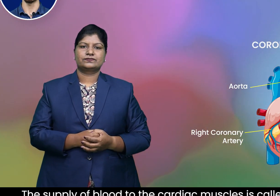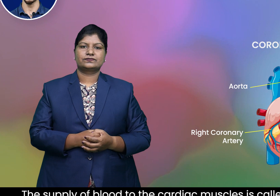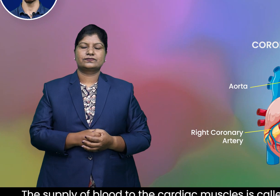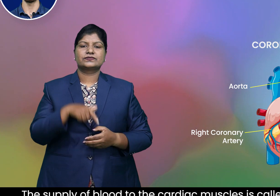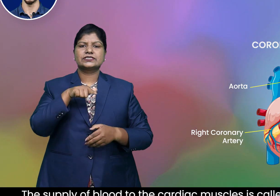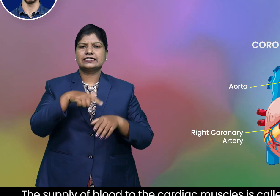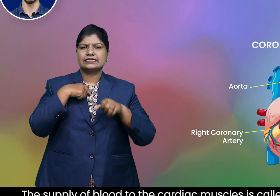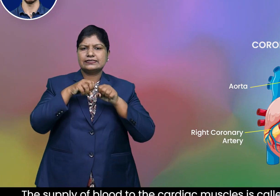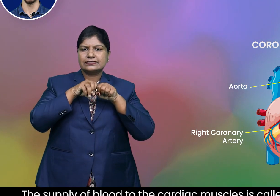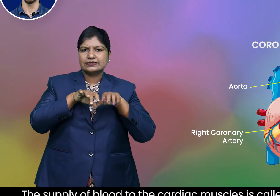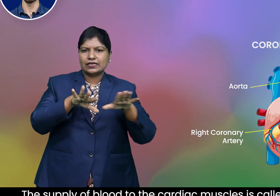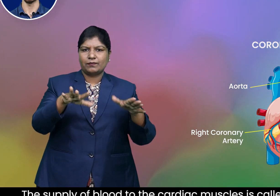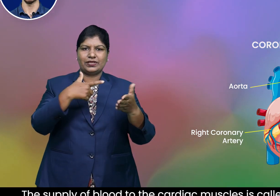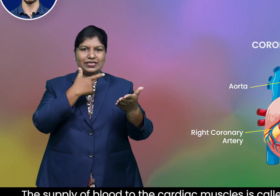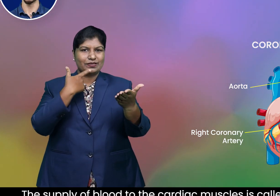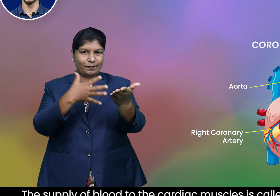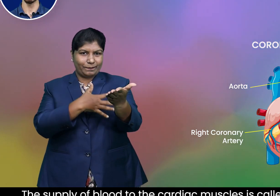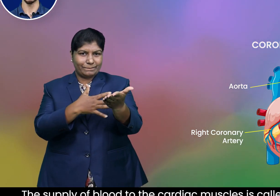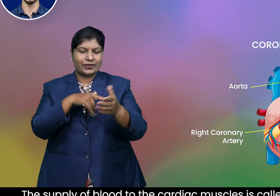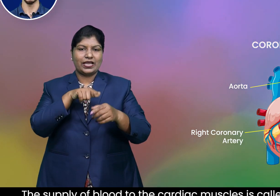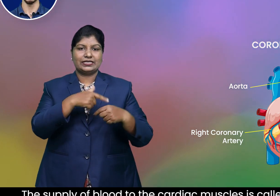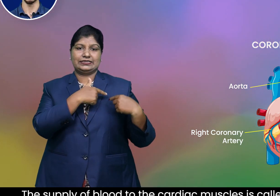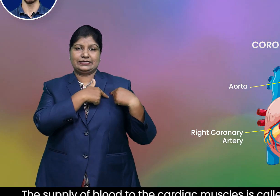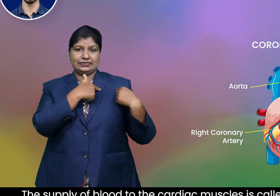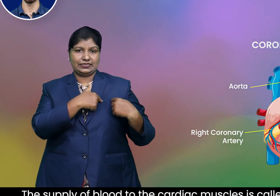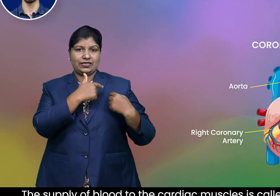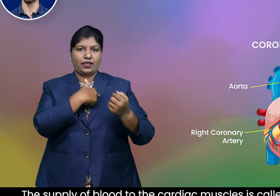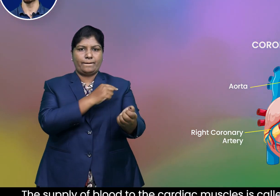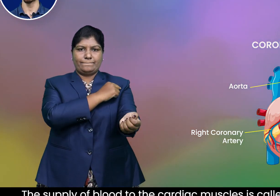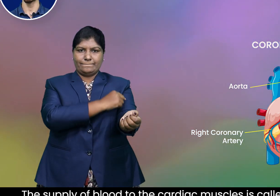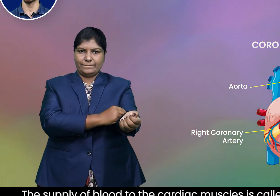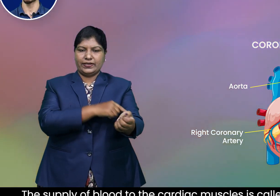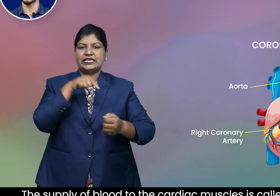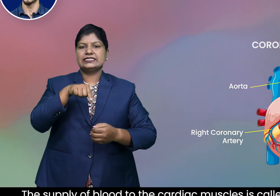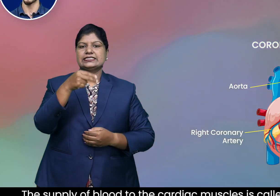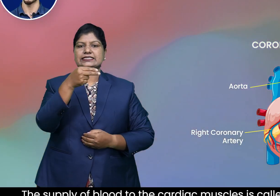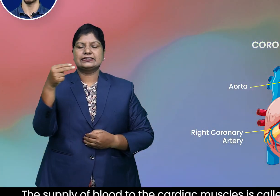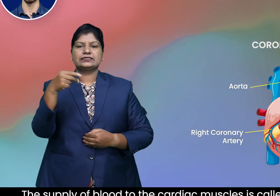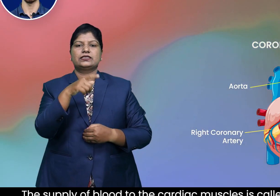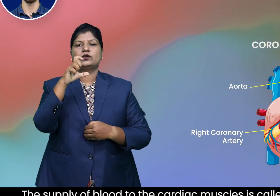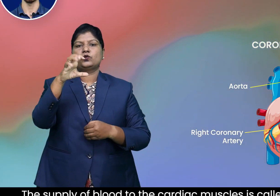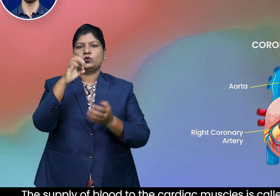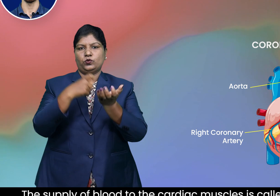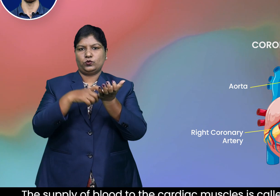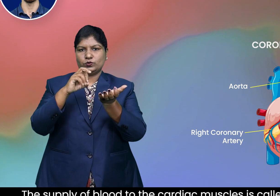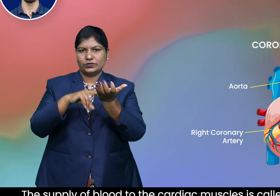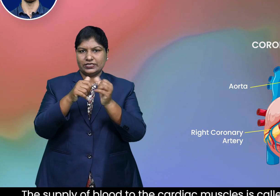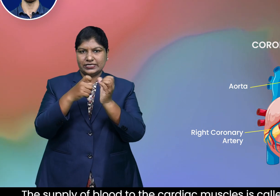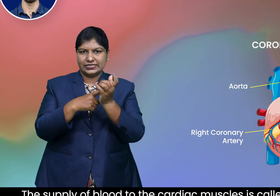The supply of blood to the cardiac muscle is called coronary circulation.